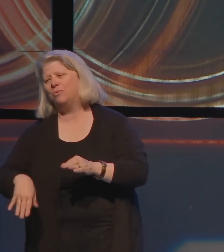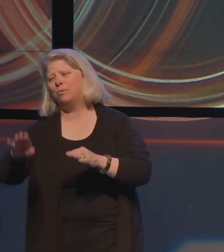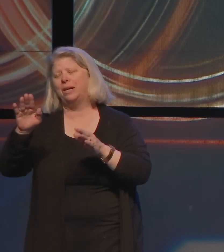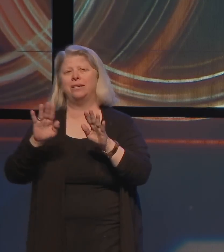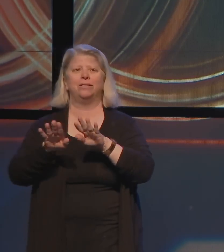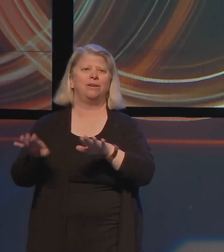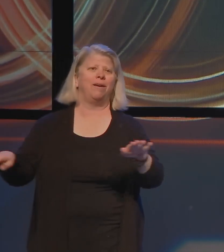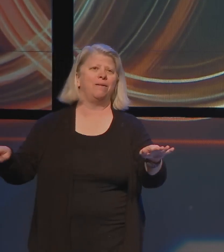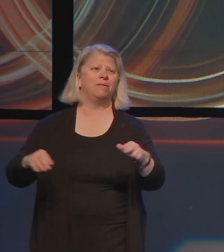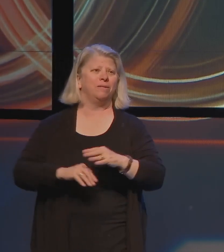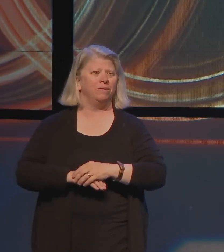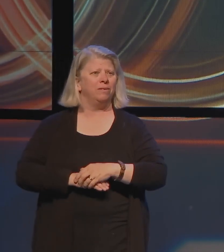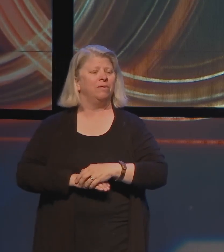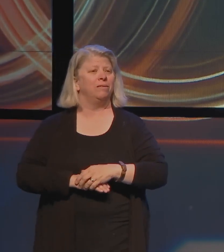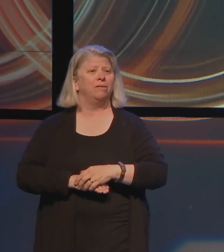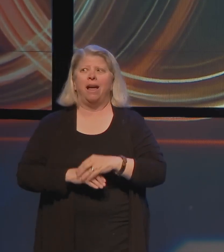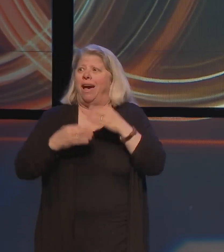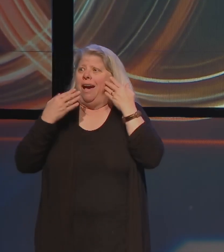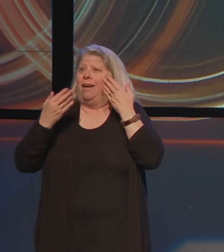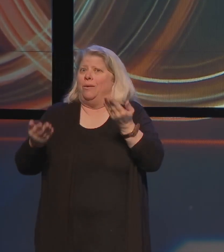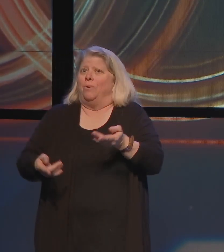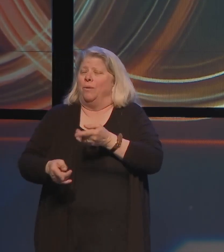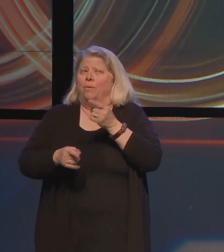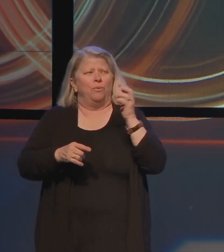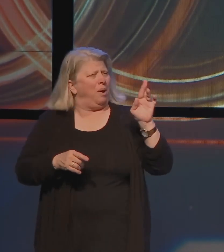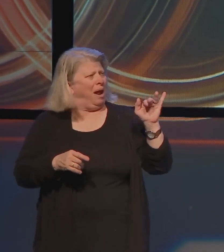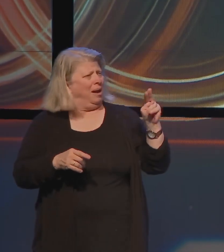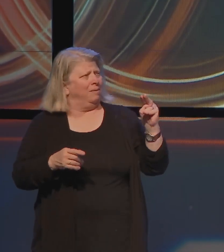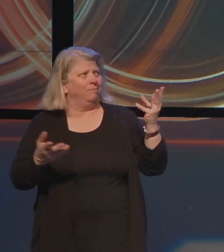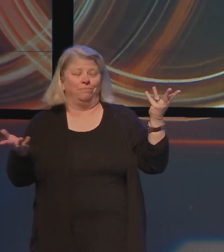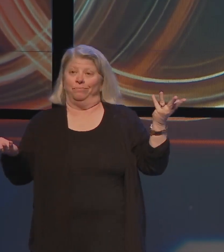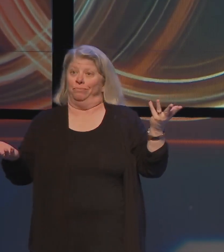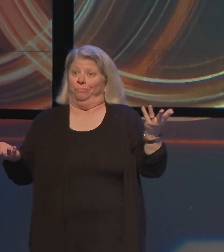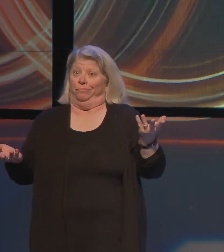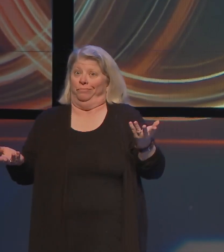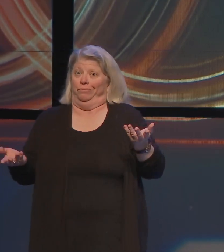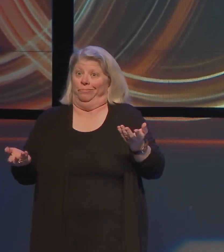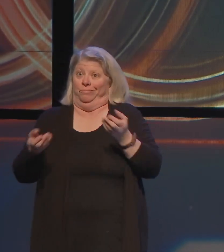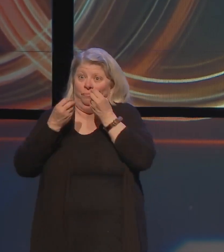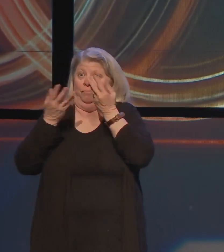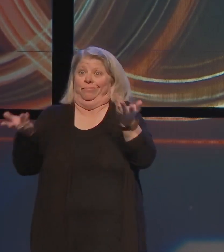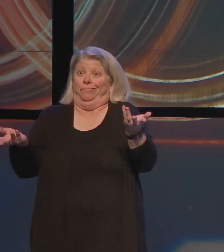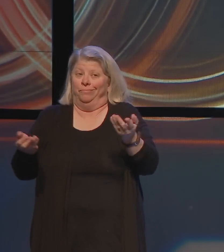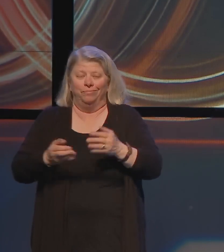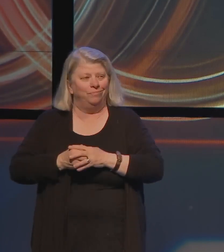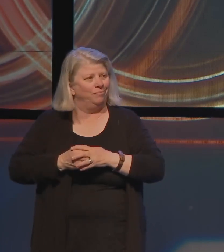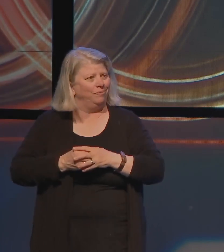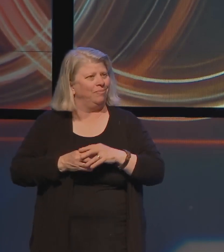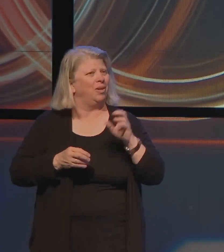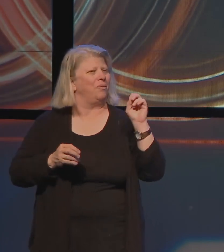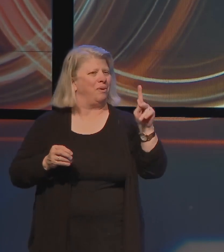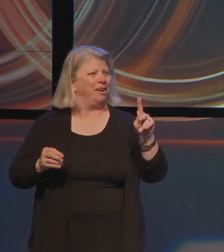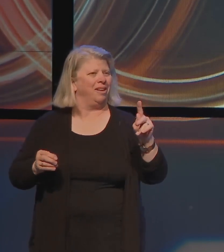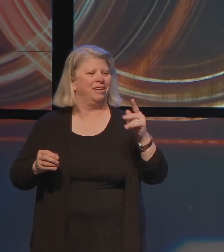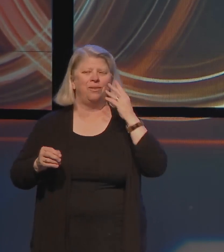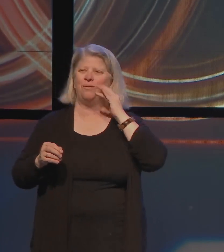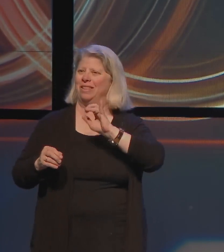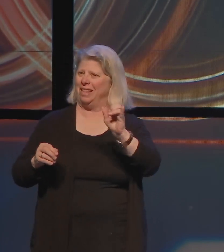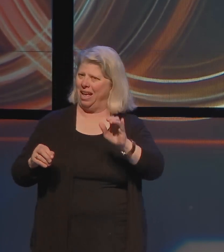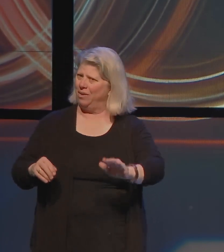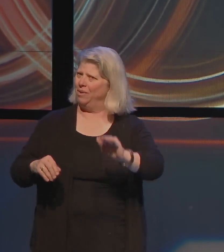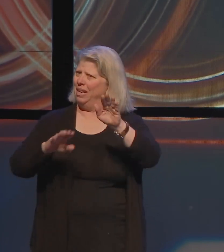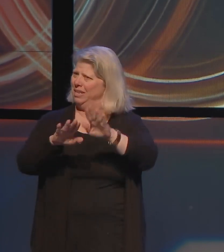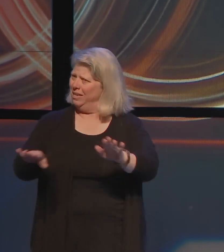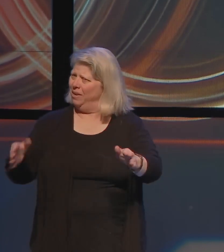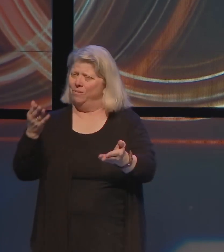child. But I don't know him, Ryan. Huh? That's okay. You know what it's like to raise a